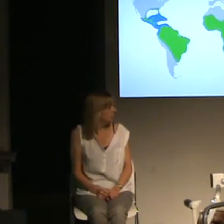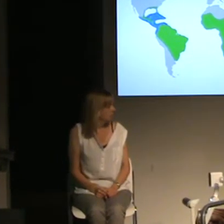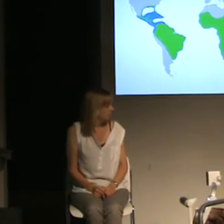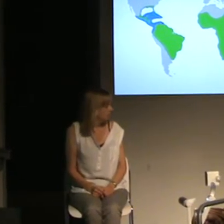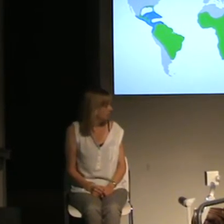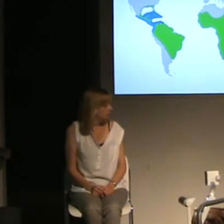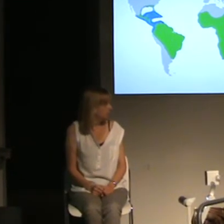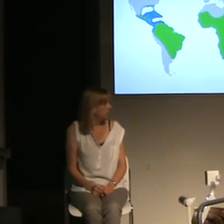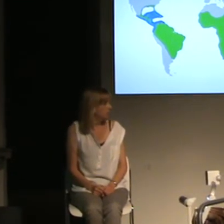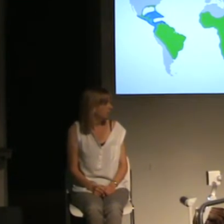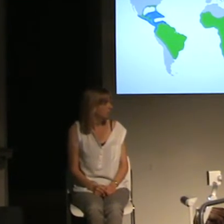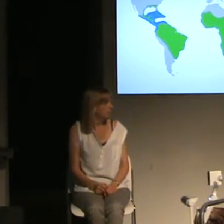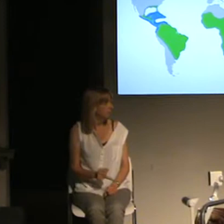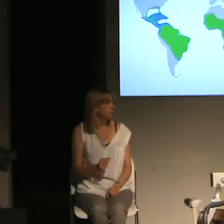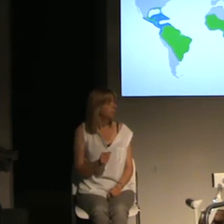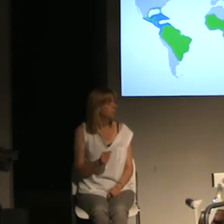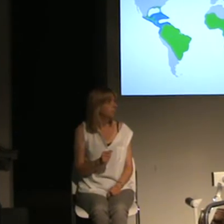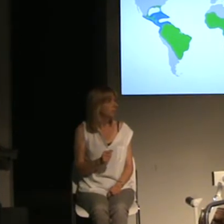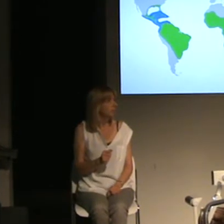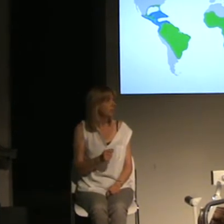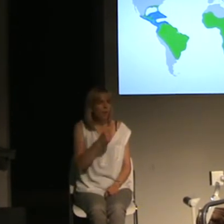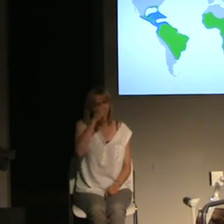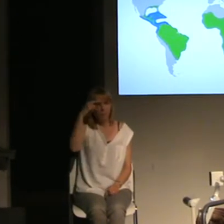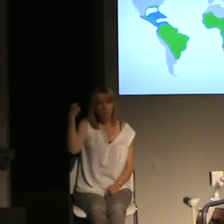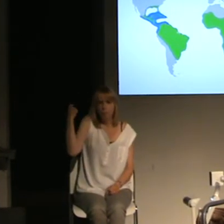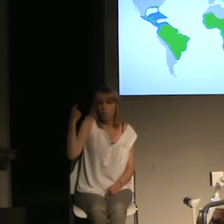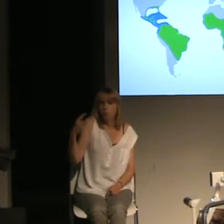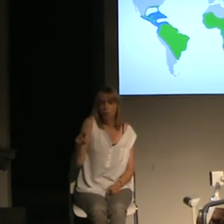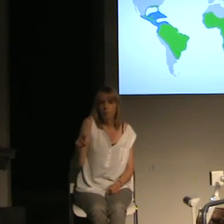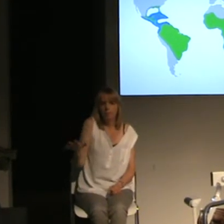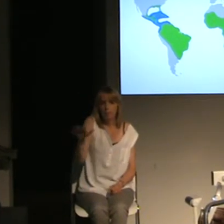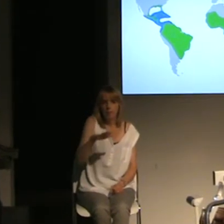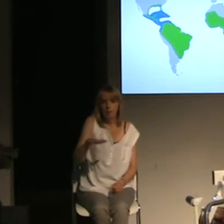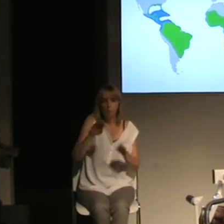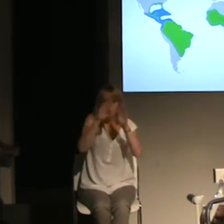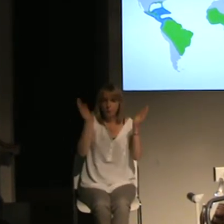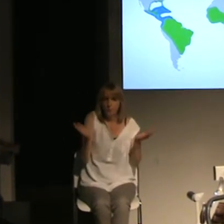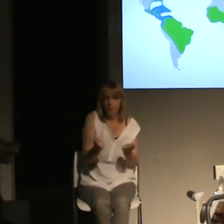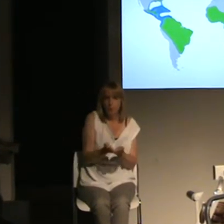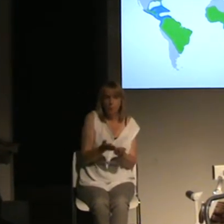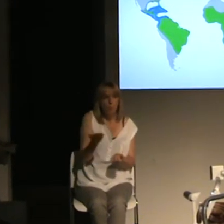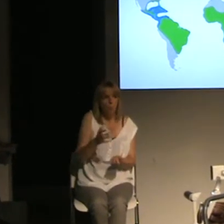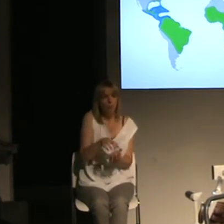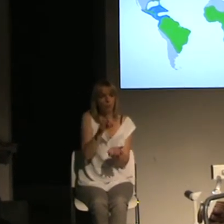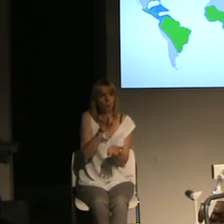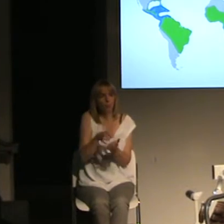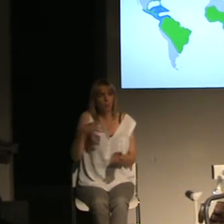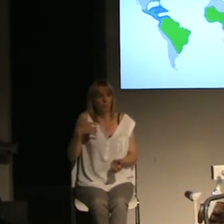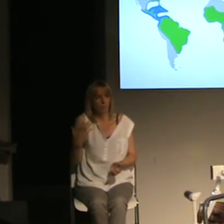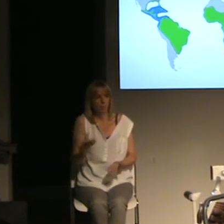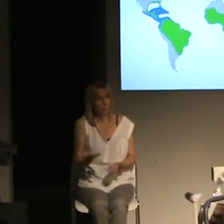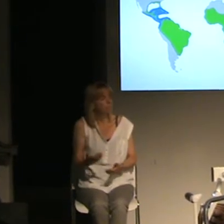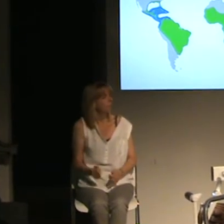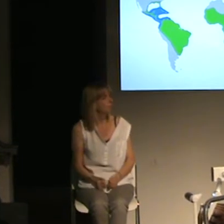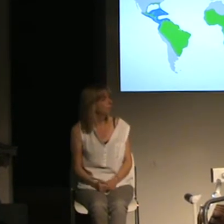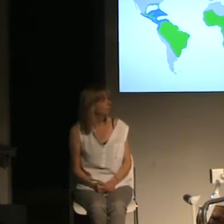you've probably noticed that it's only the tropical parts of the world today. Are the only places where you'll find them, in the wild, that